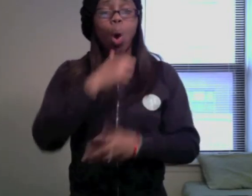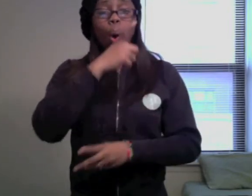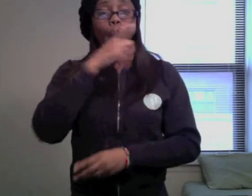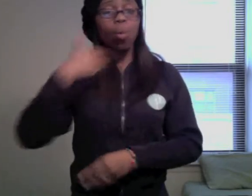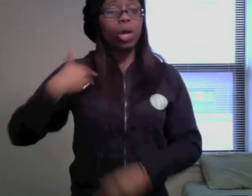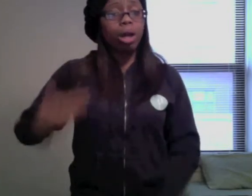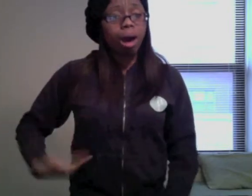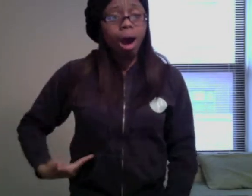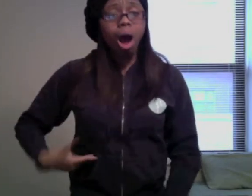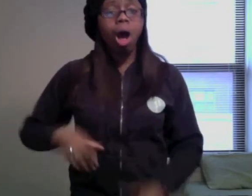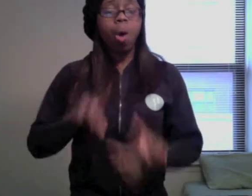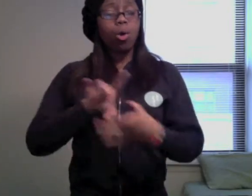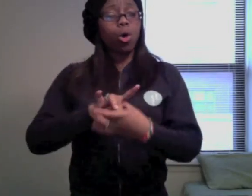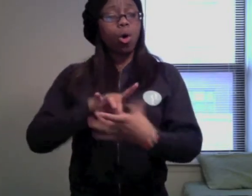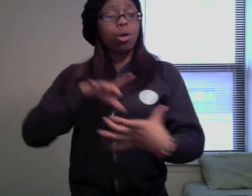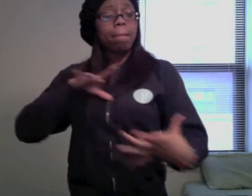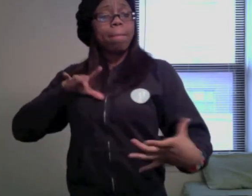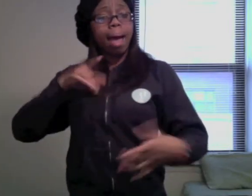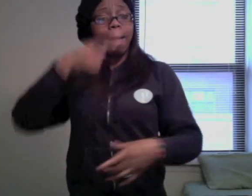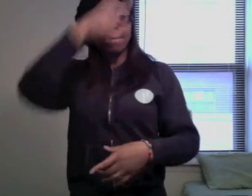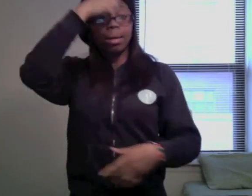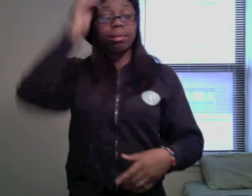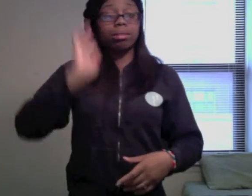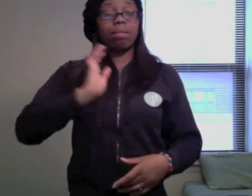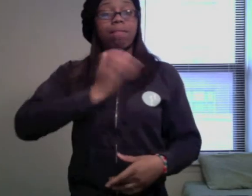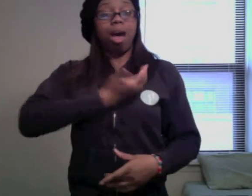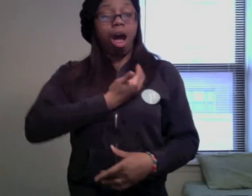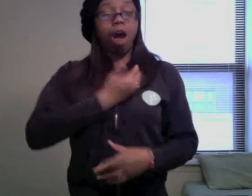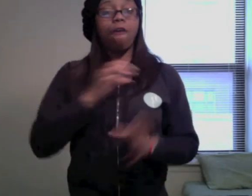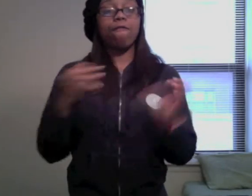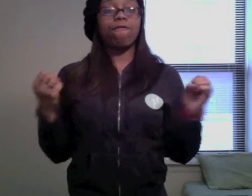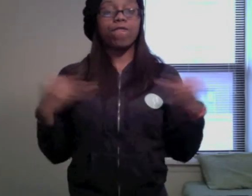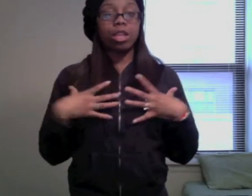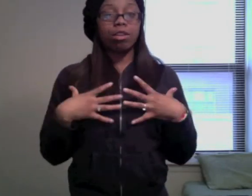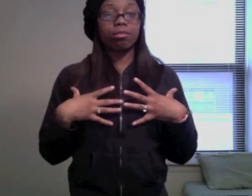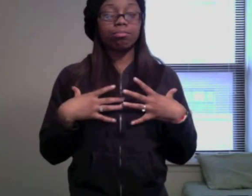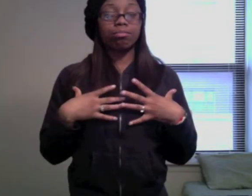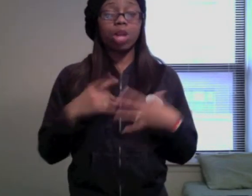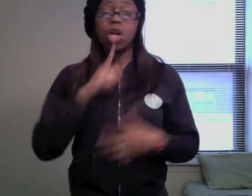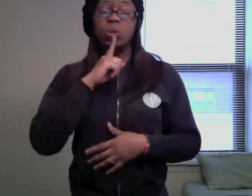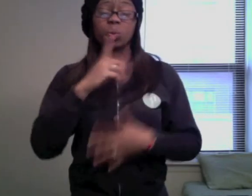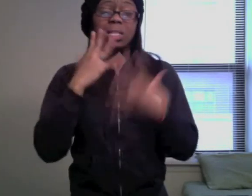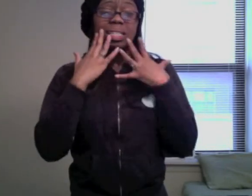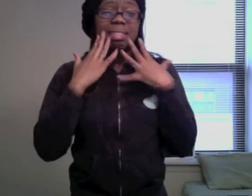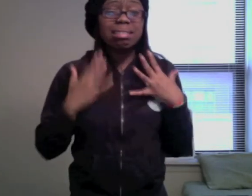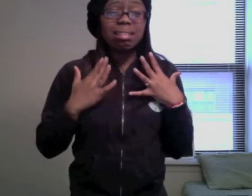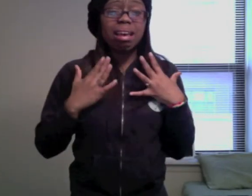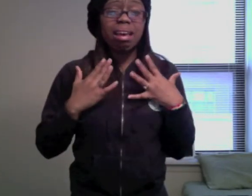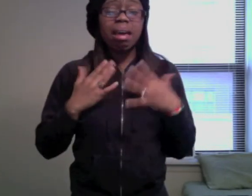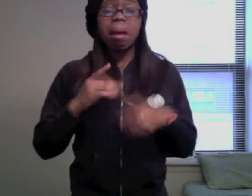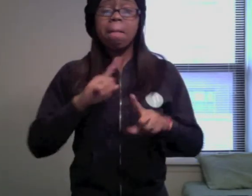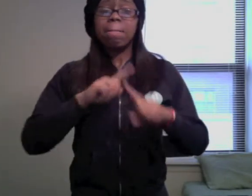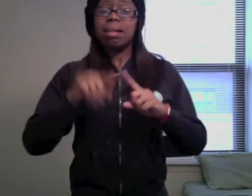way because of our fears. Well, sad to say, it's not possible to do away with fear